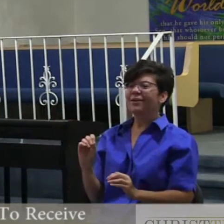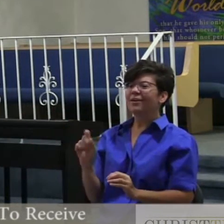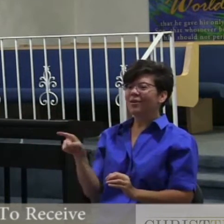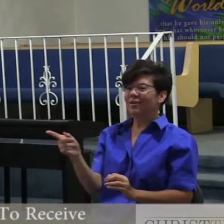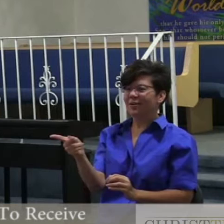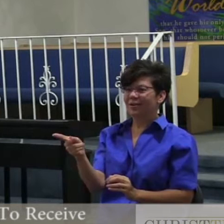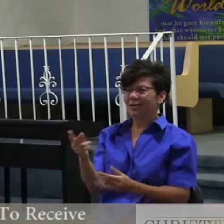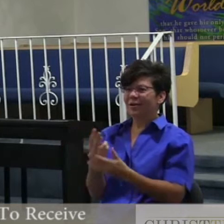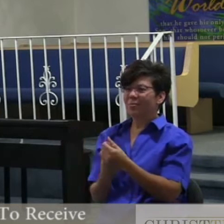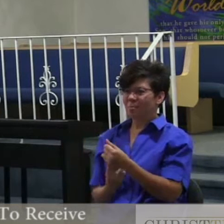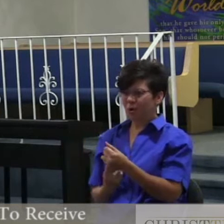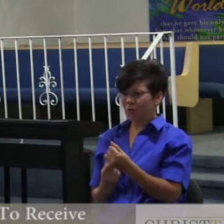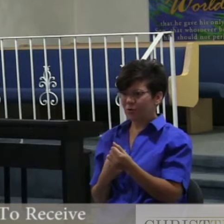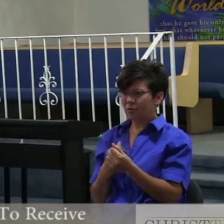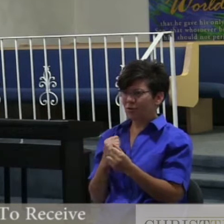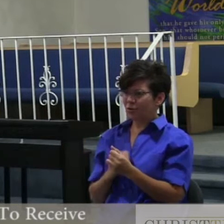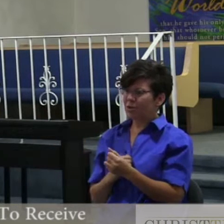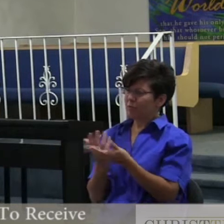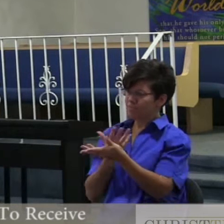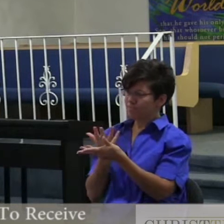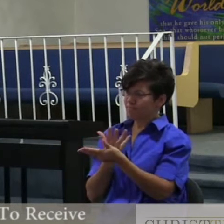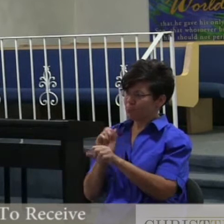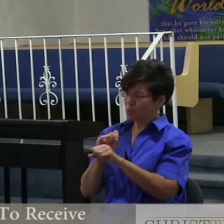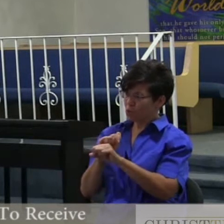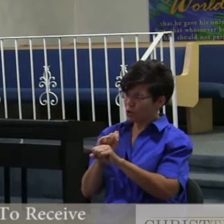both continue to walk with God.